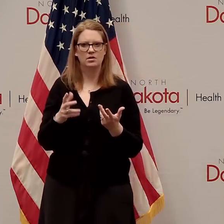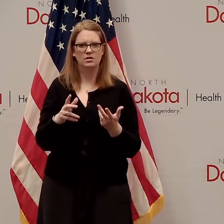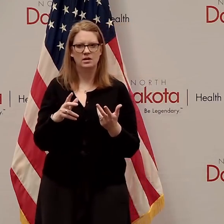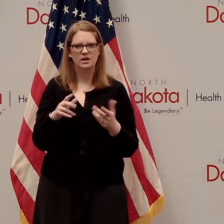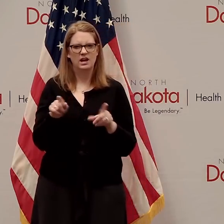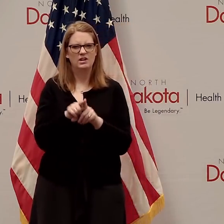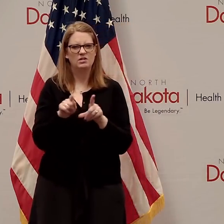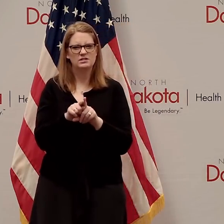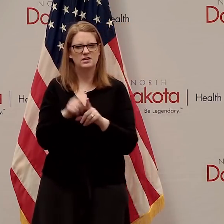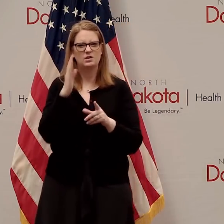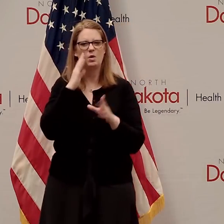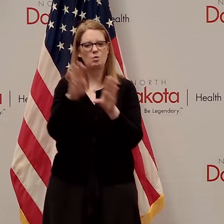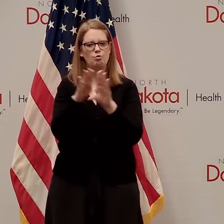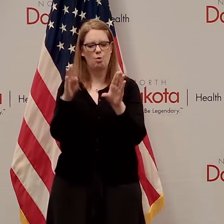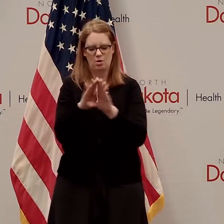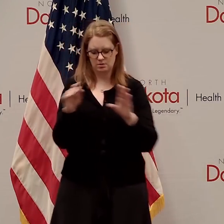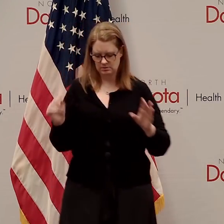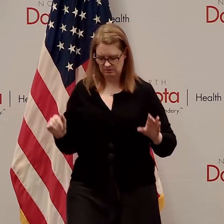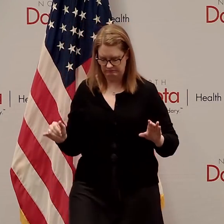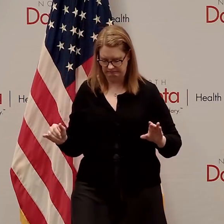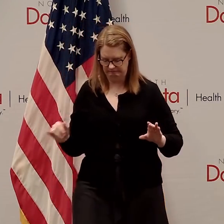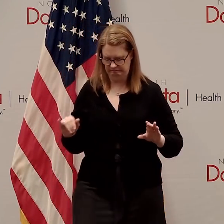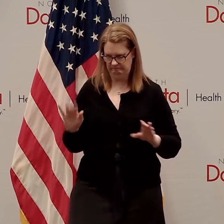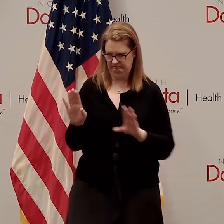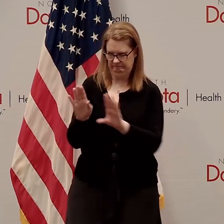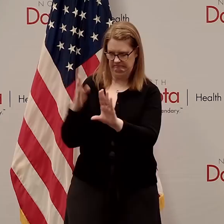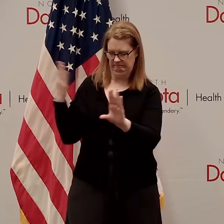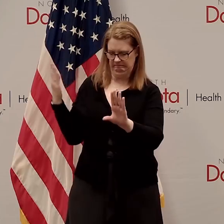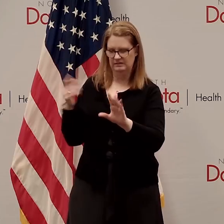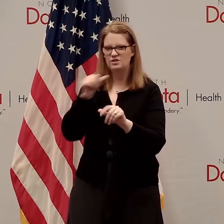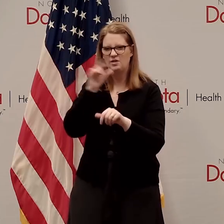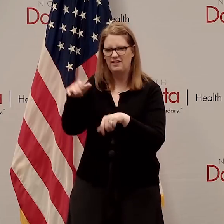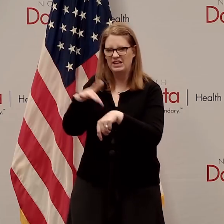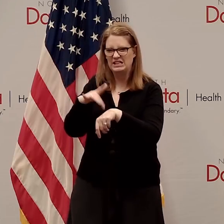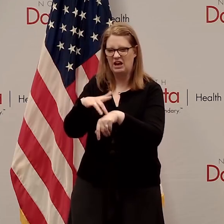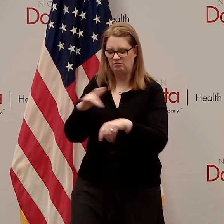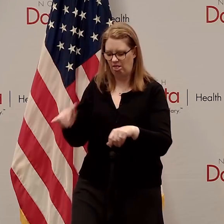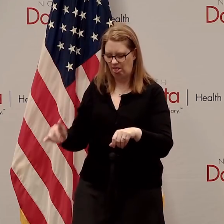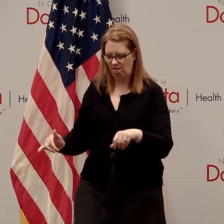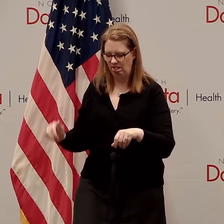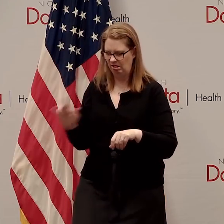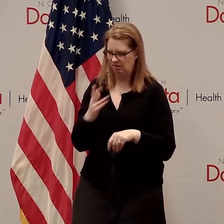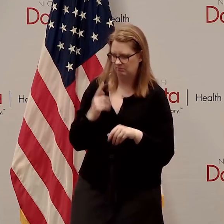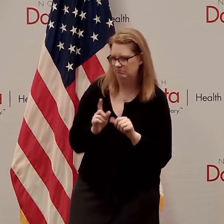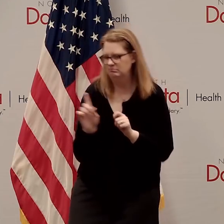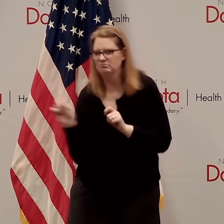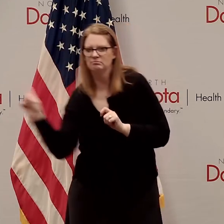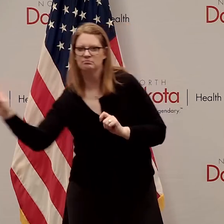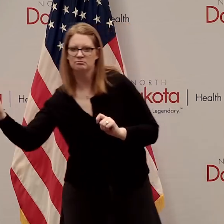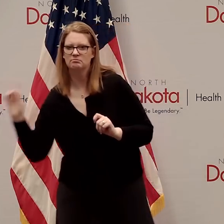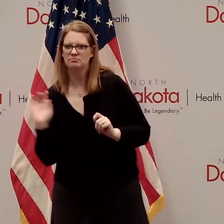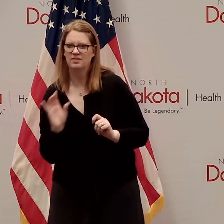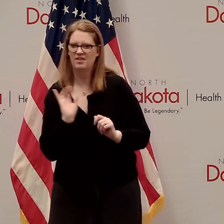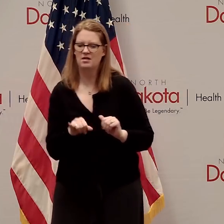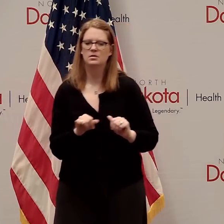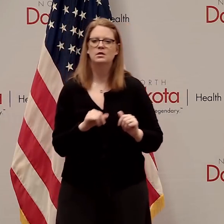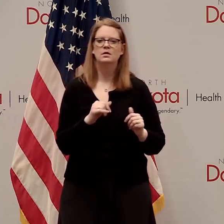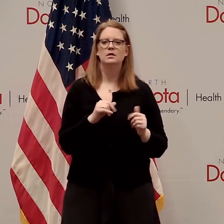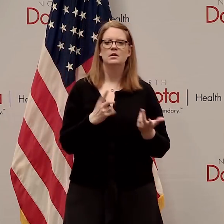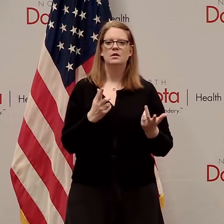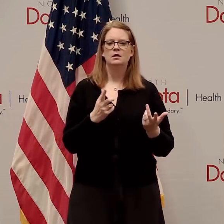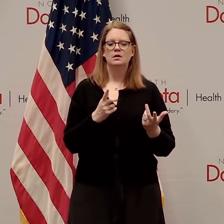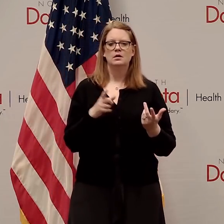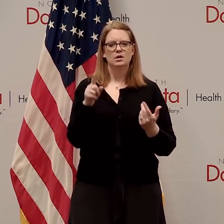are all things that people should start thinking about and can start thinking about now. Because if you're planning on